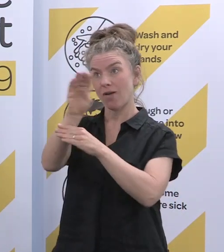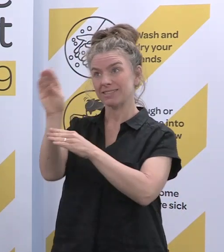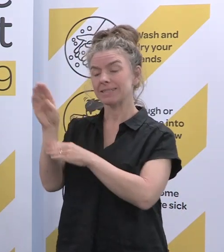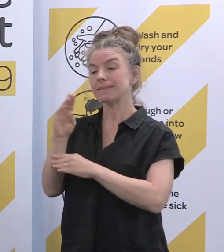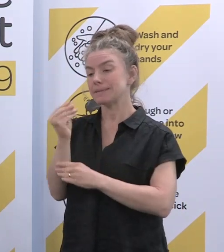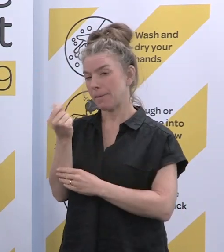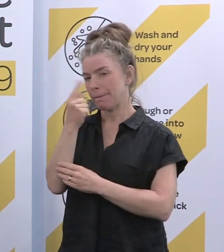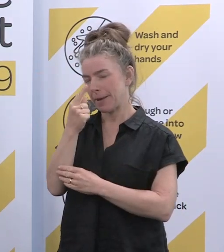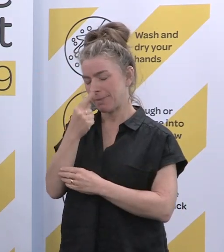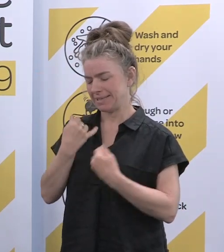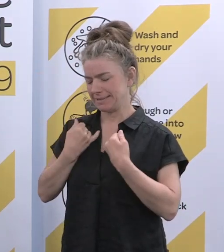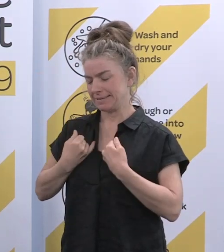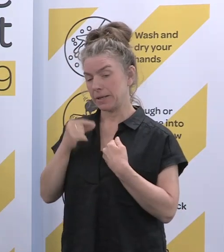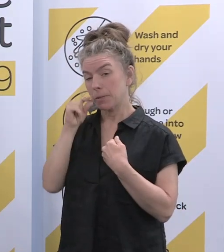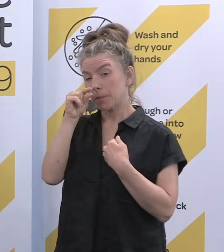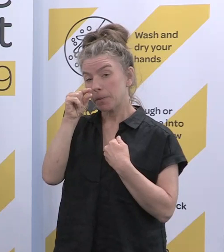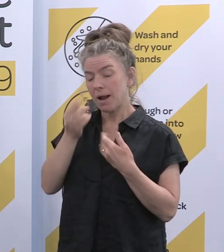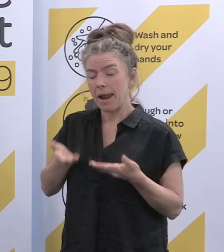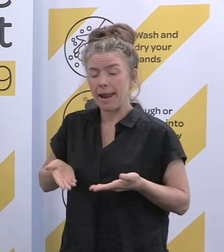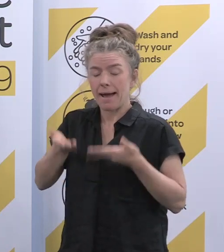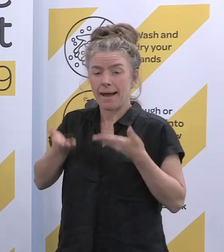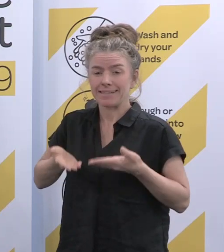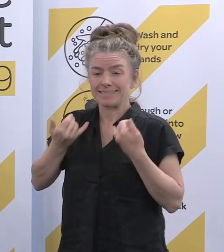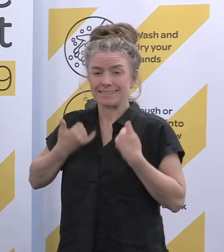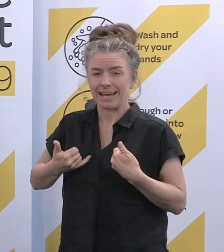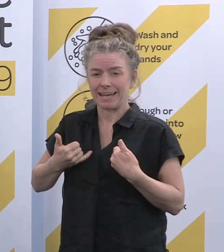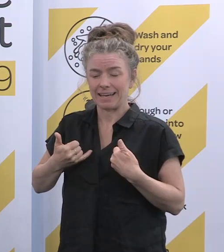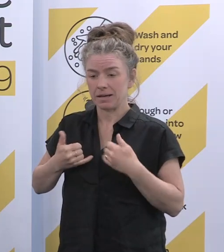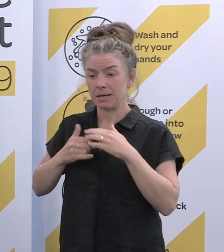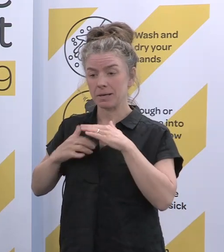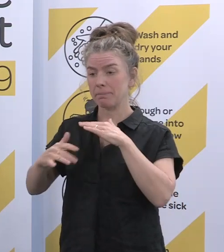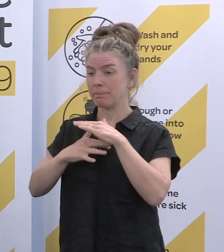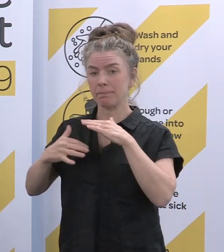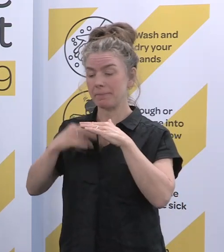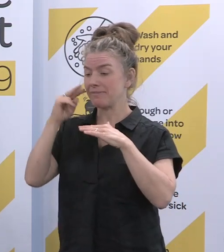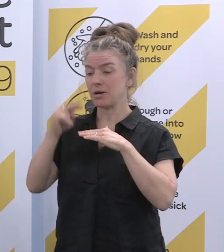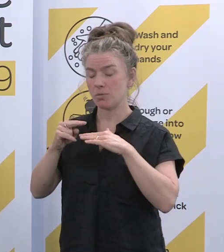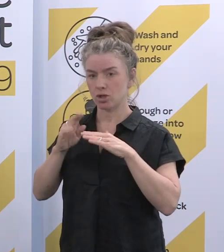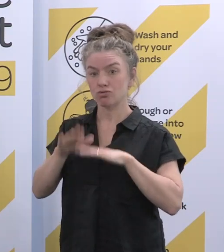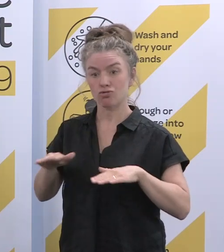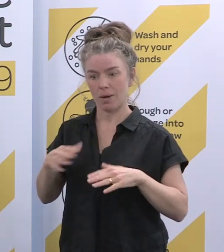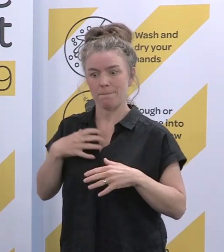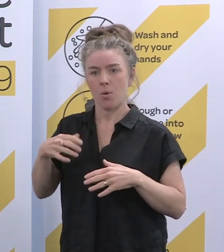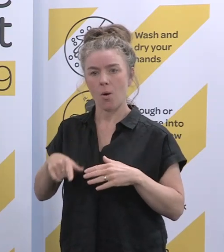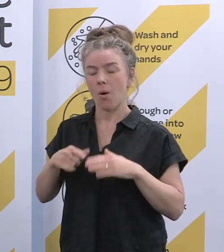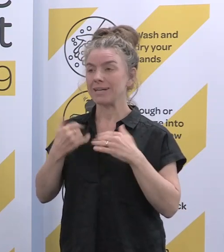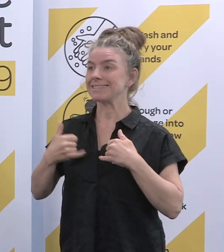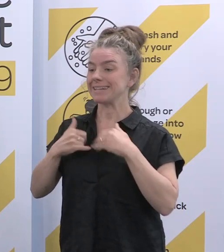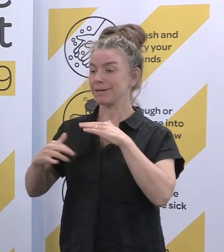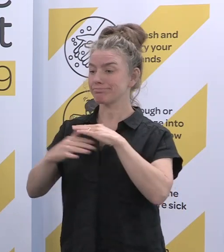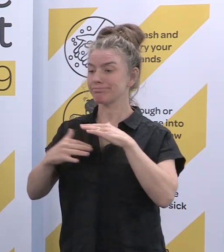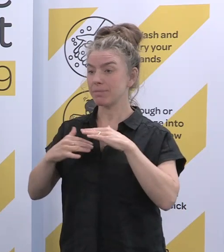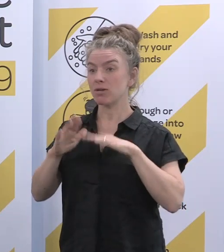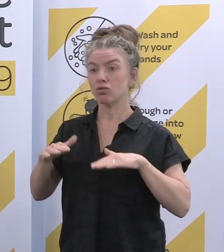some people have a very mild, or what we might describe as even subclinical illness, especially children. So yes, there will be people